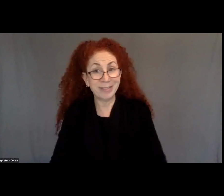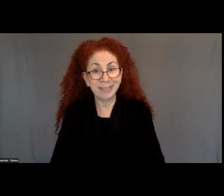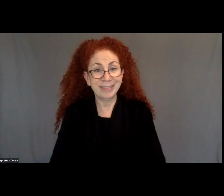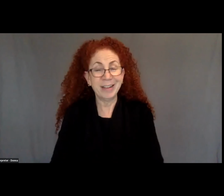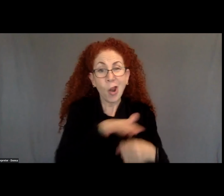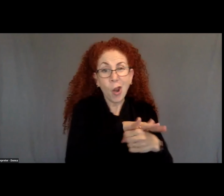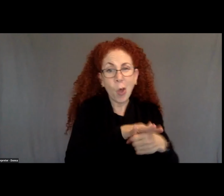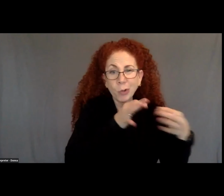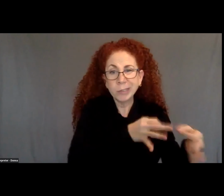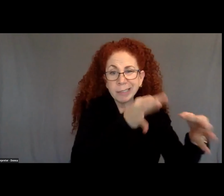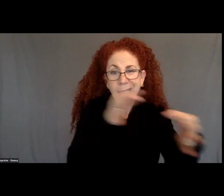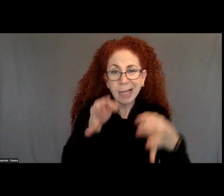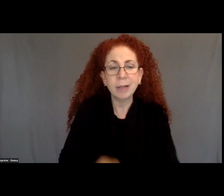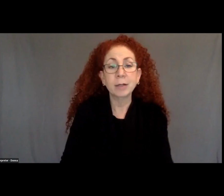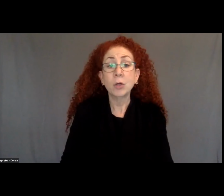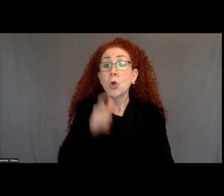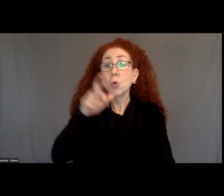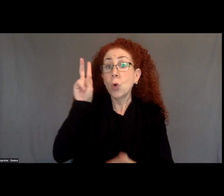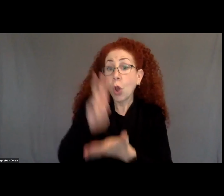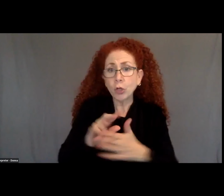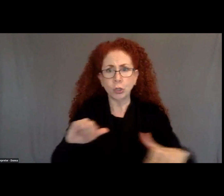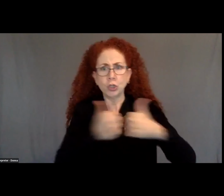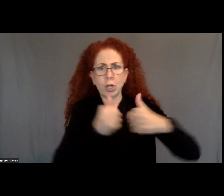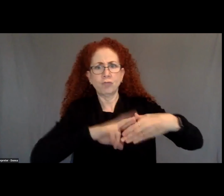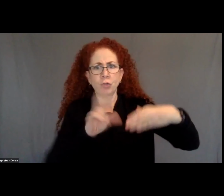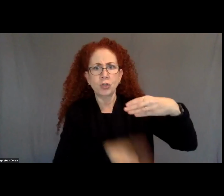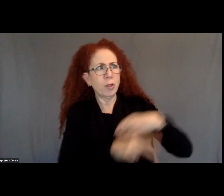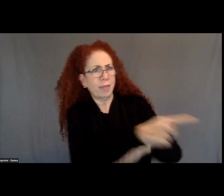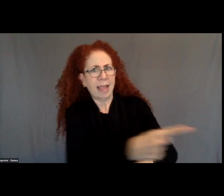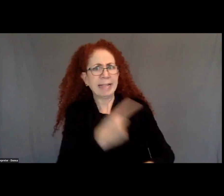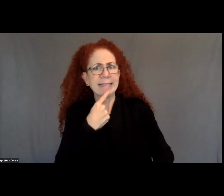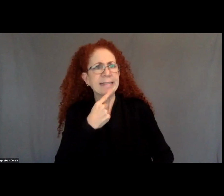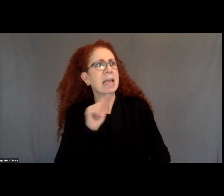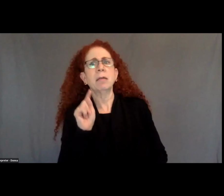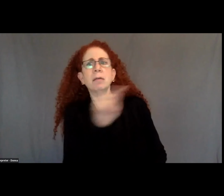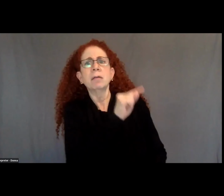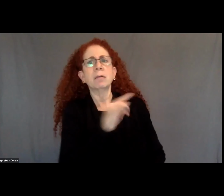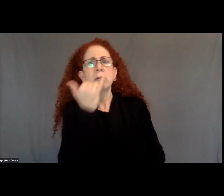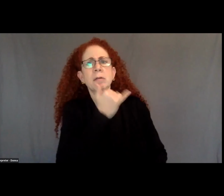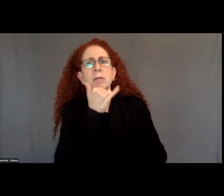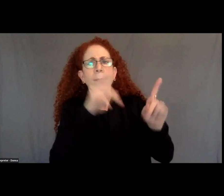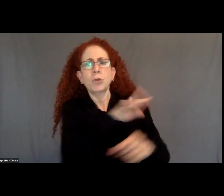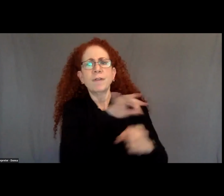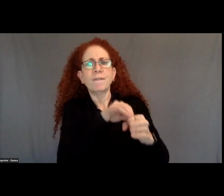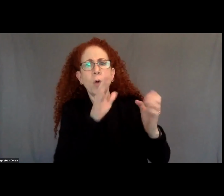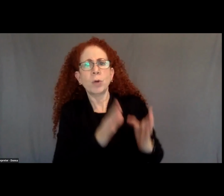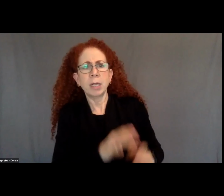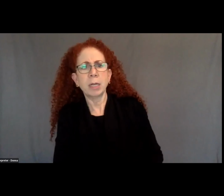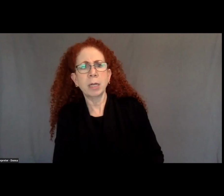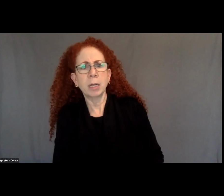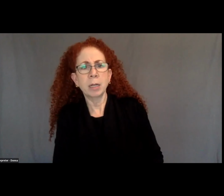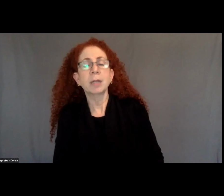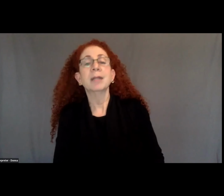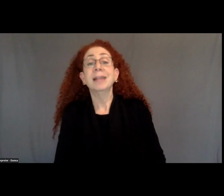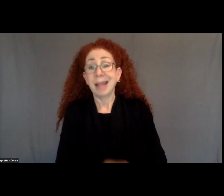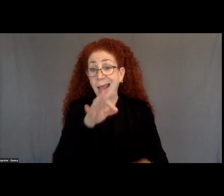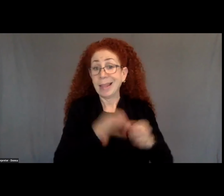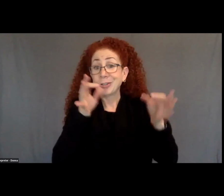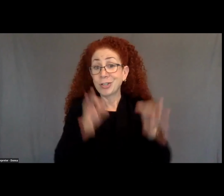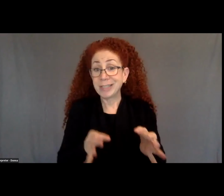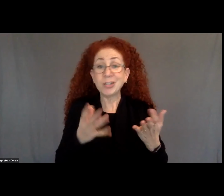Losing candidates challenged election results by claiming that certain men had voted, and election decisions hinged on decisions